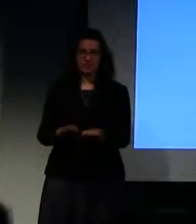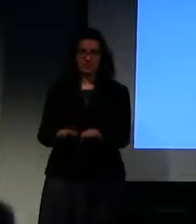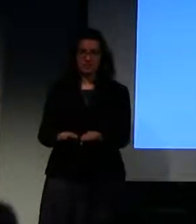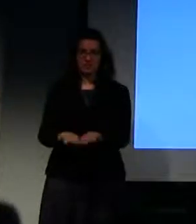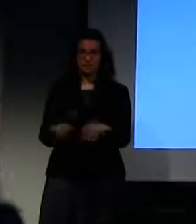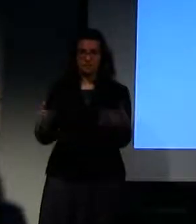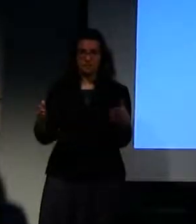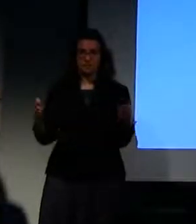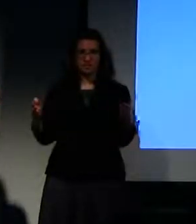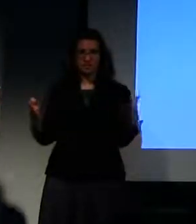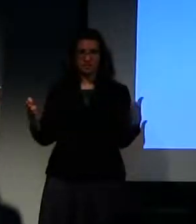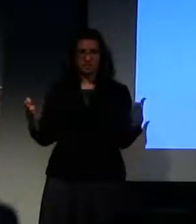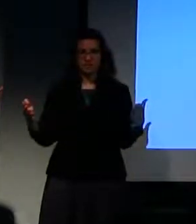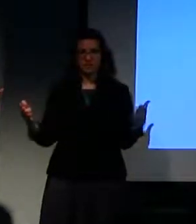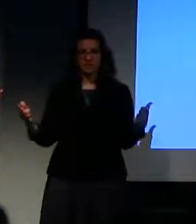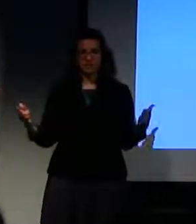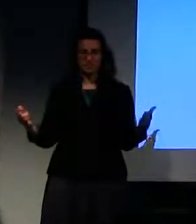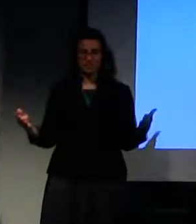untied.